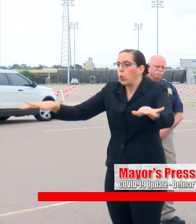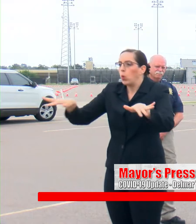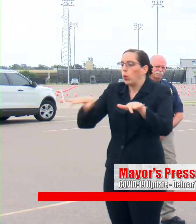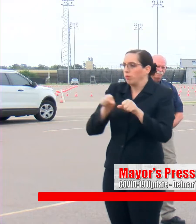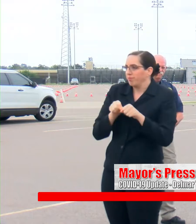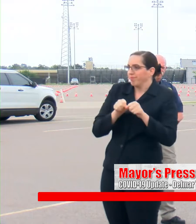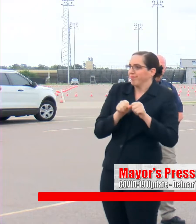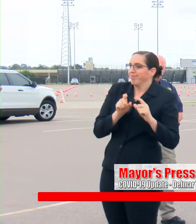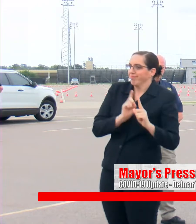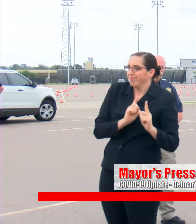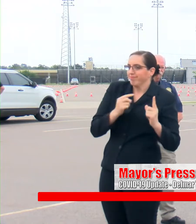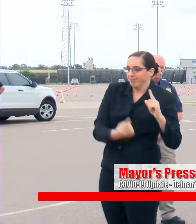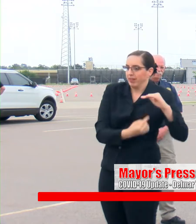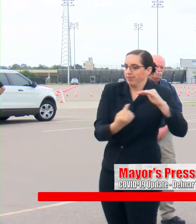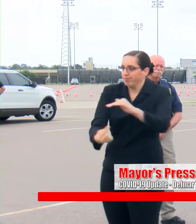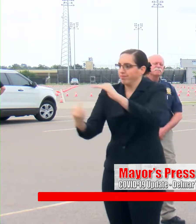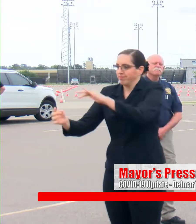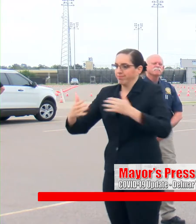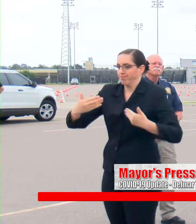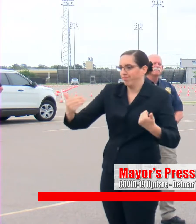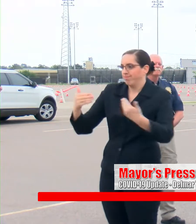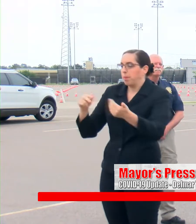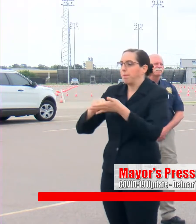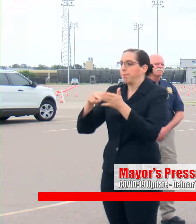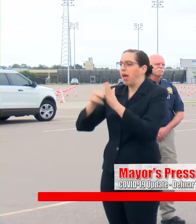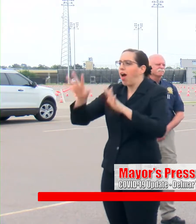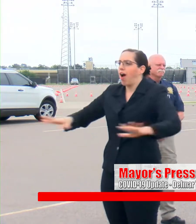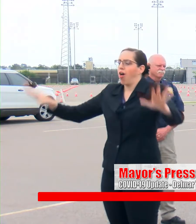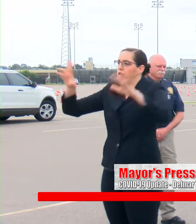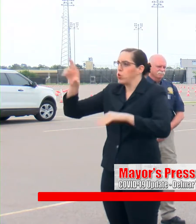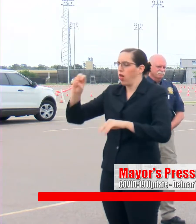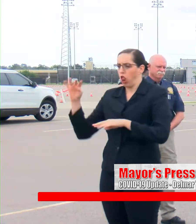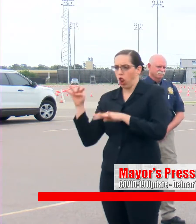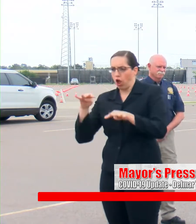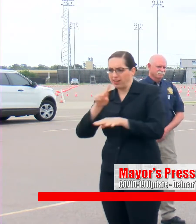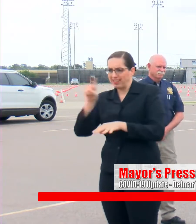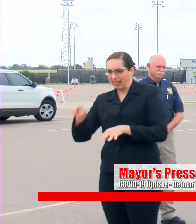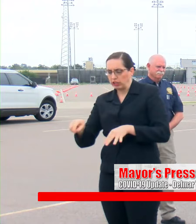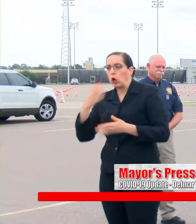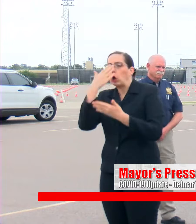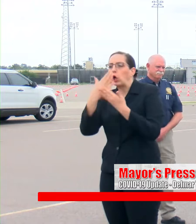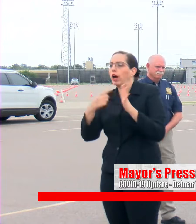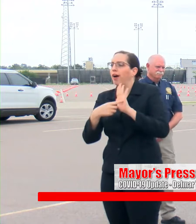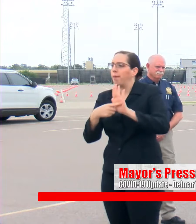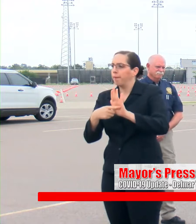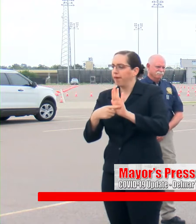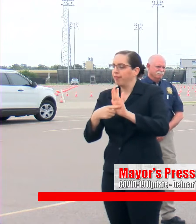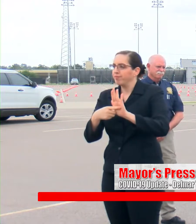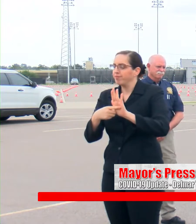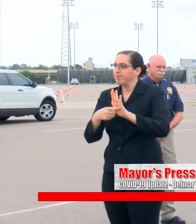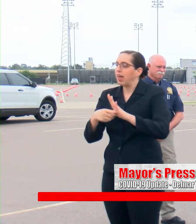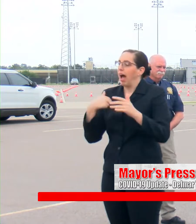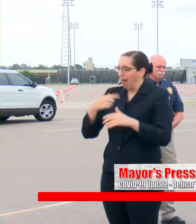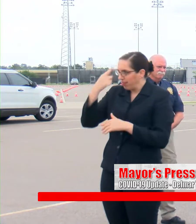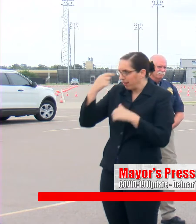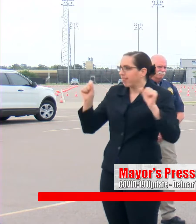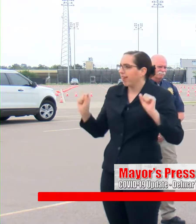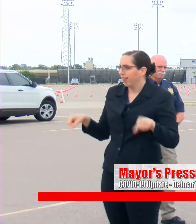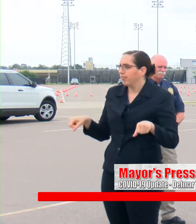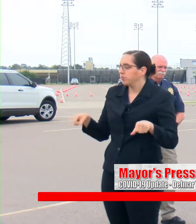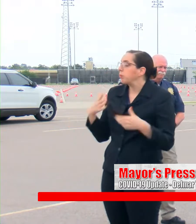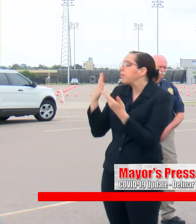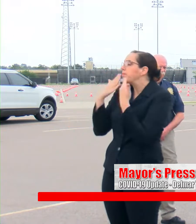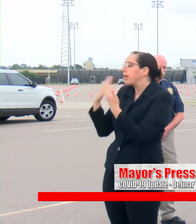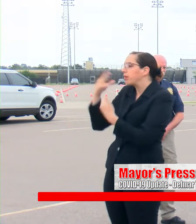will be a model for the nation. And I believe that we can be the model for the nation. So I want to thank the mayor. As